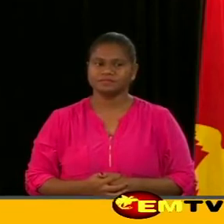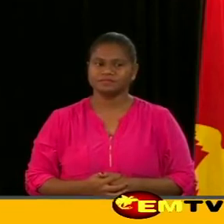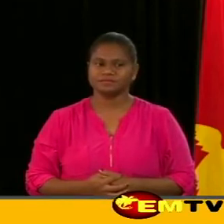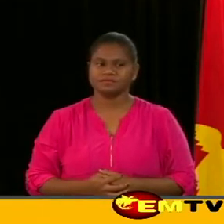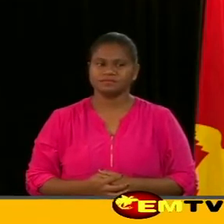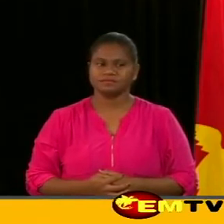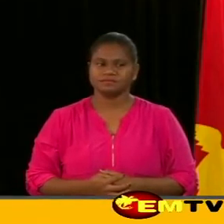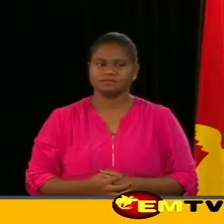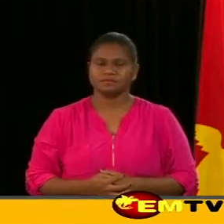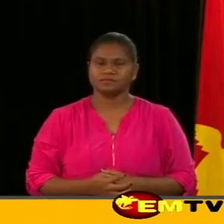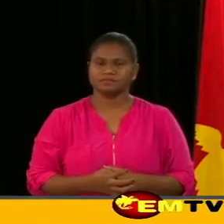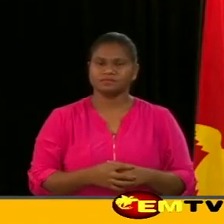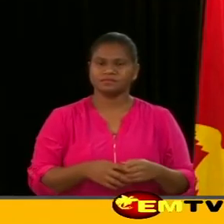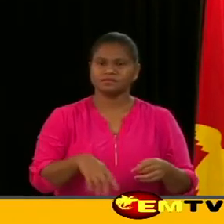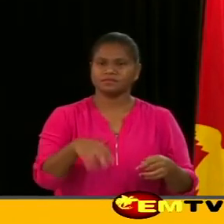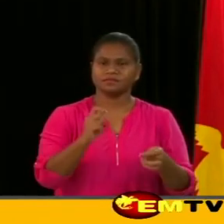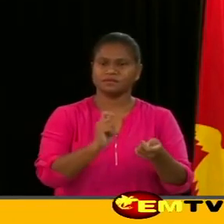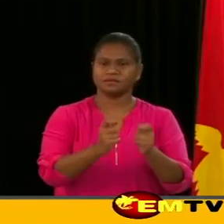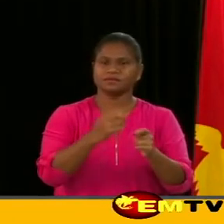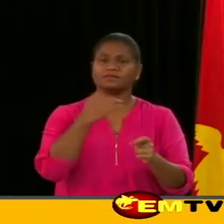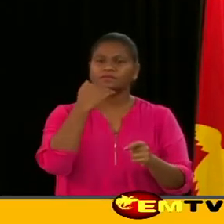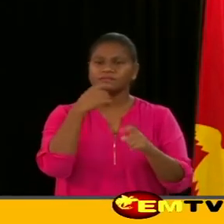do we have at PNGIMR at the moment?